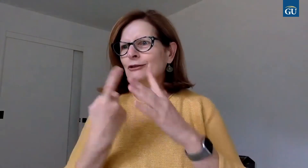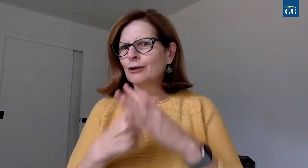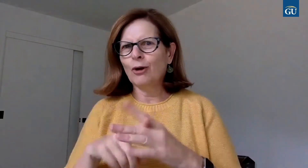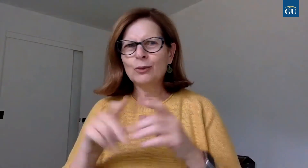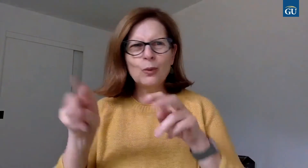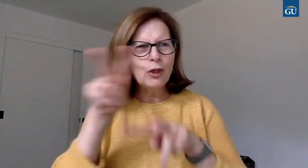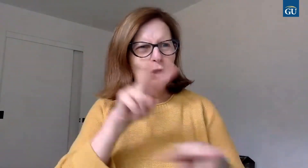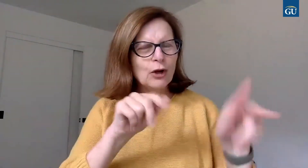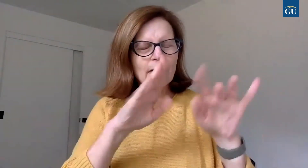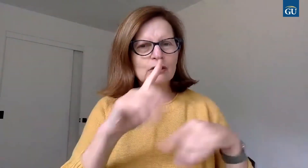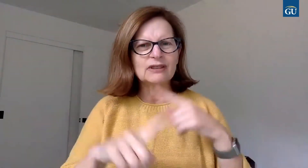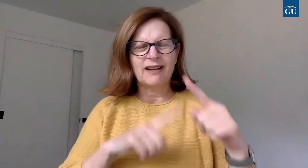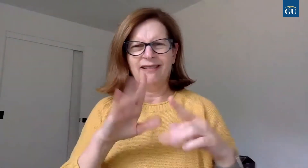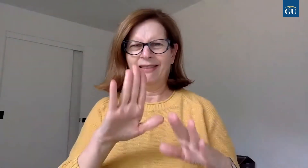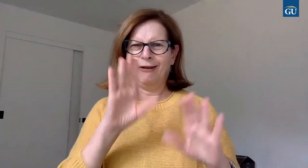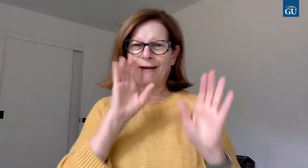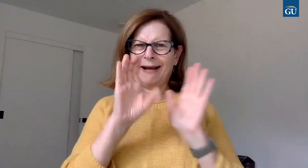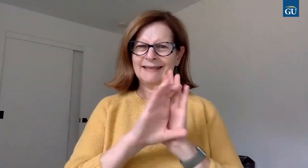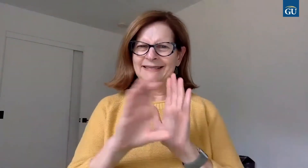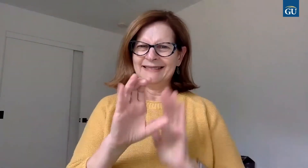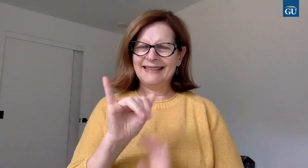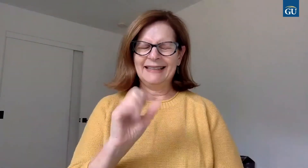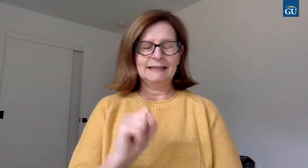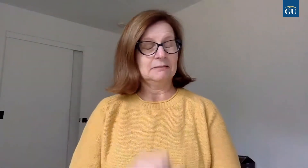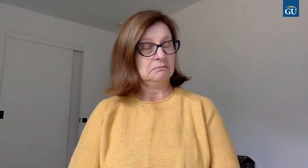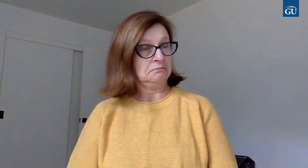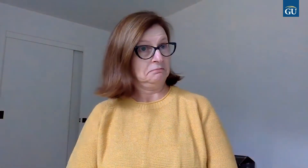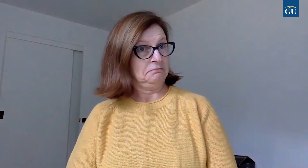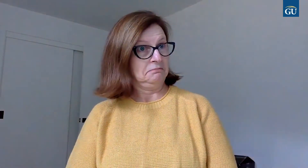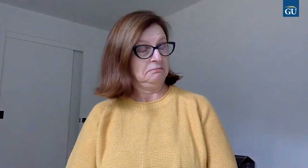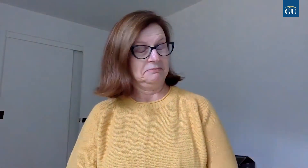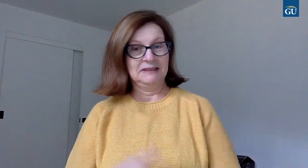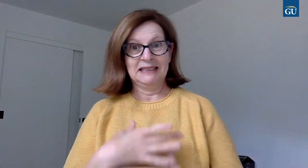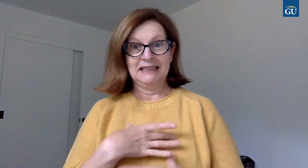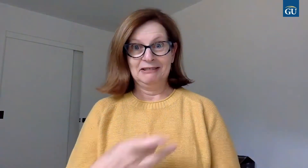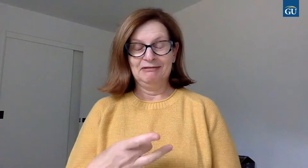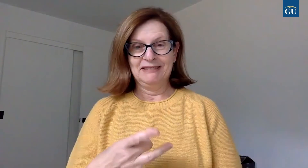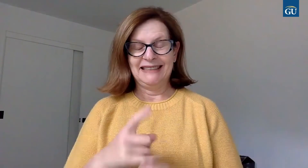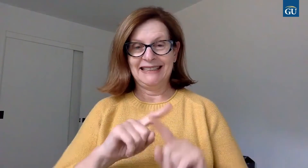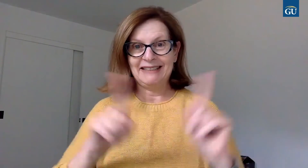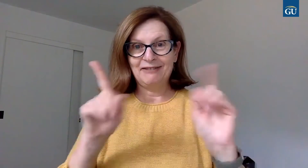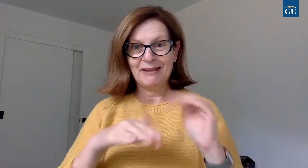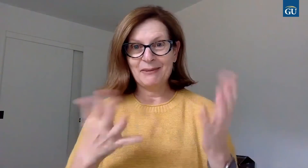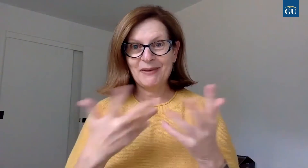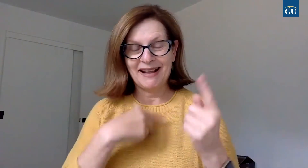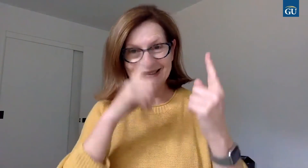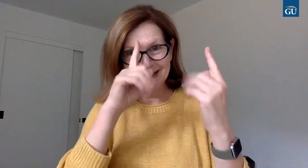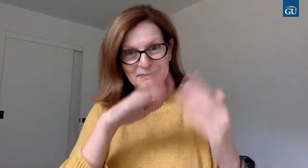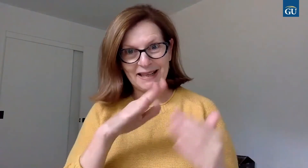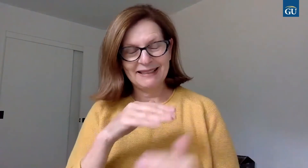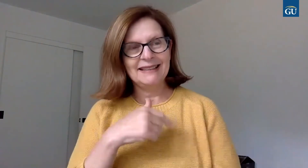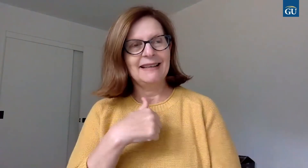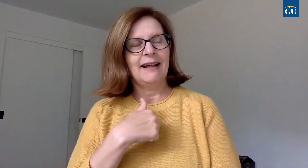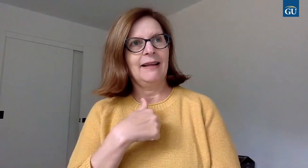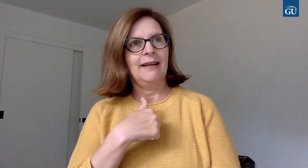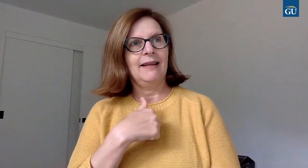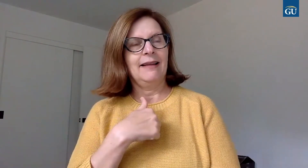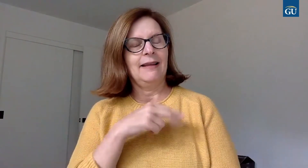to study their signs and iconicity. It was quite interesting and different from what I expected.